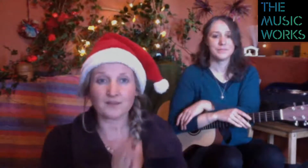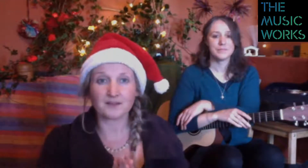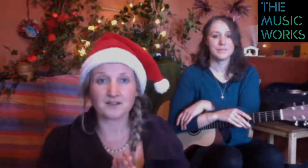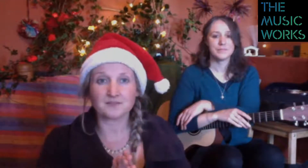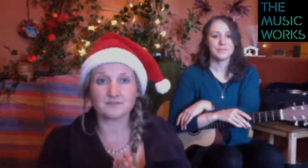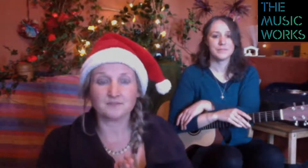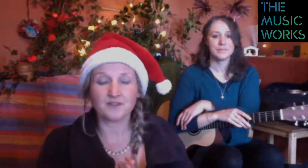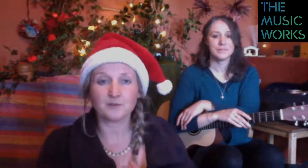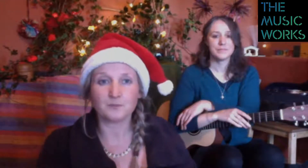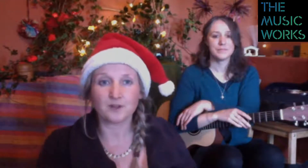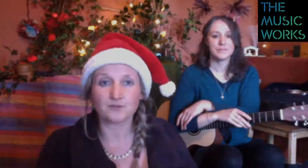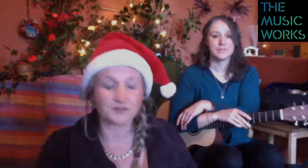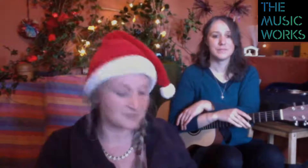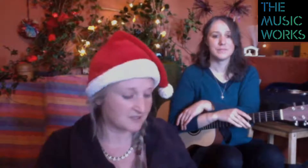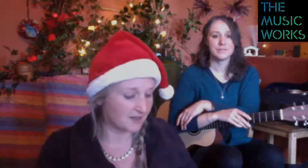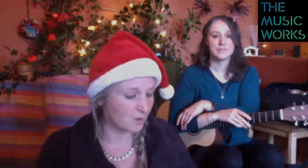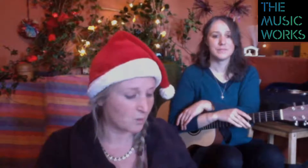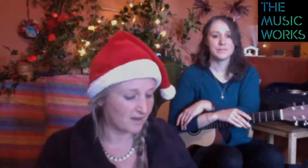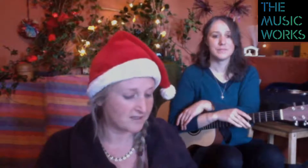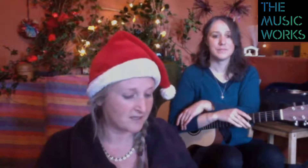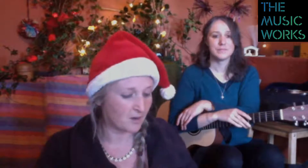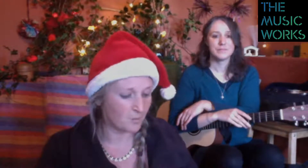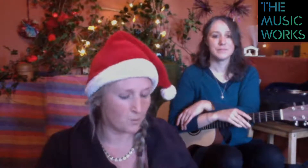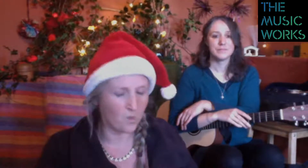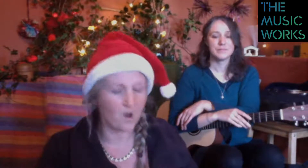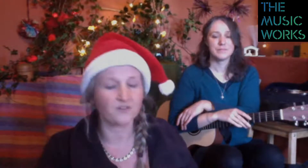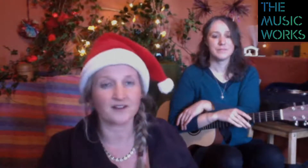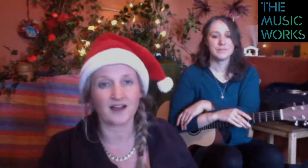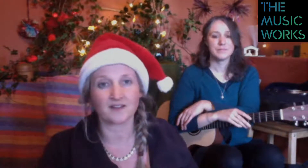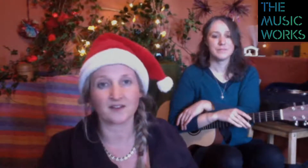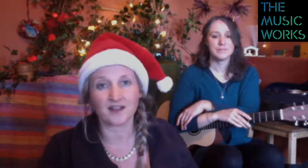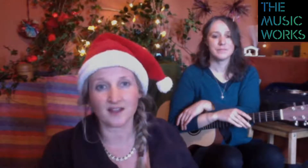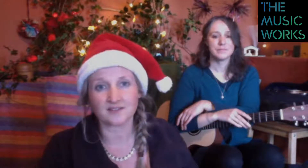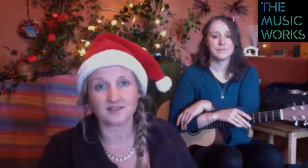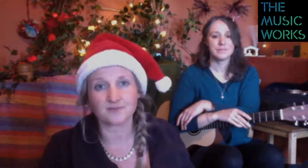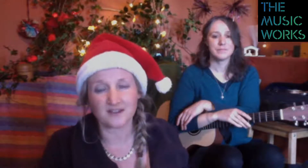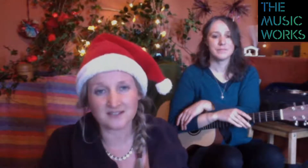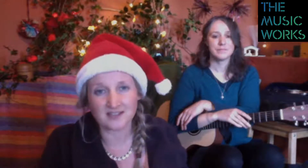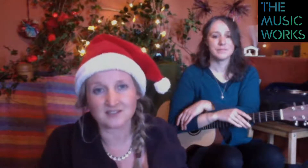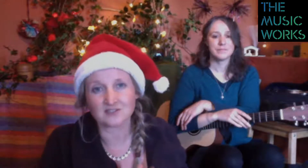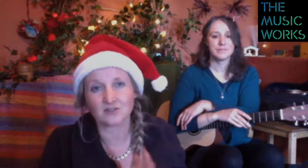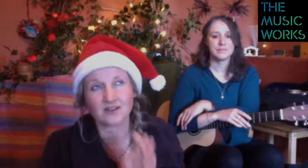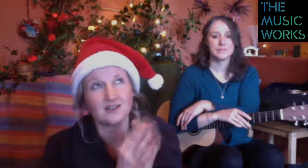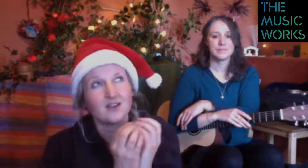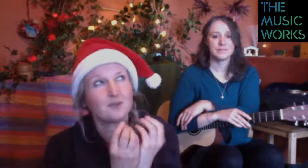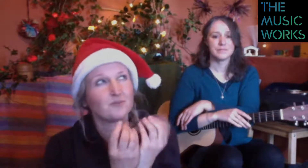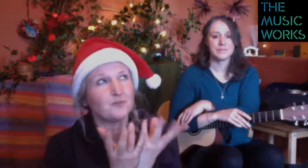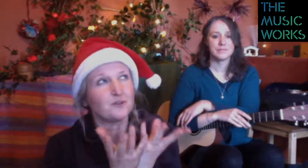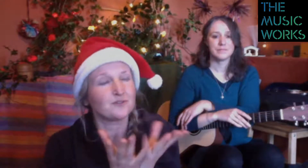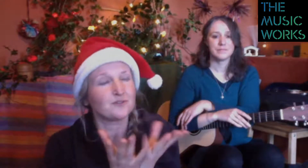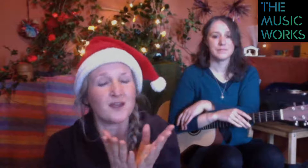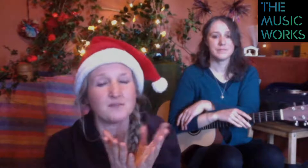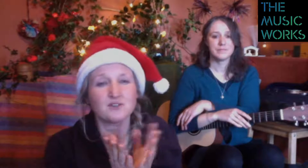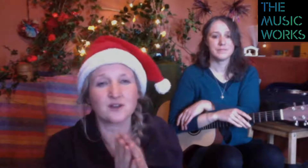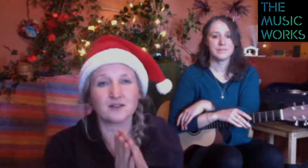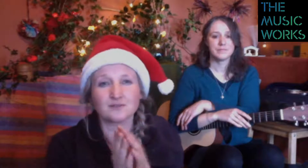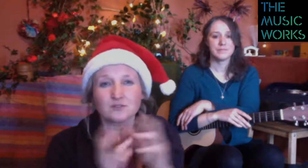recommended that it would be good for us to sing Winter Wonderland. And it is. It's a fantastic song. Again, going with beautiful imagery of crispy,